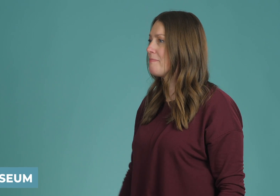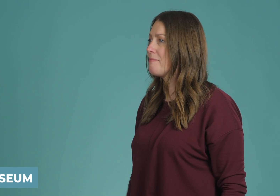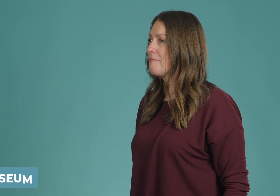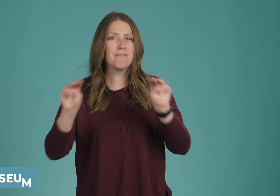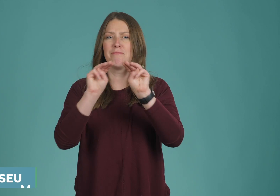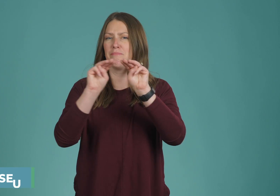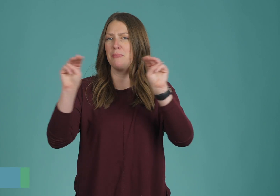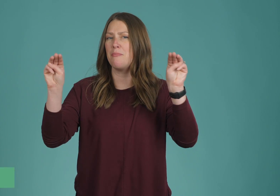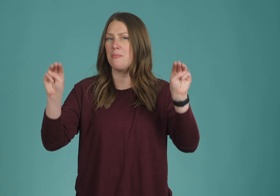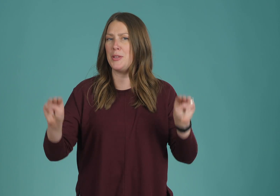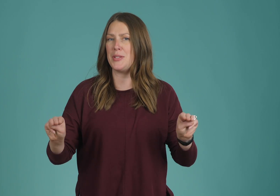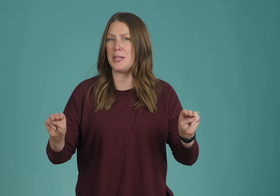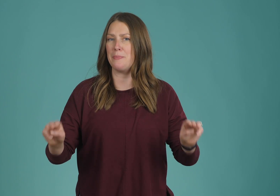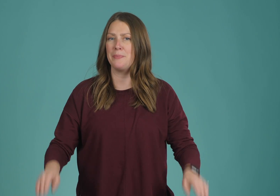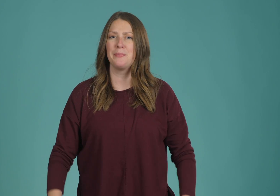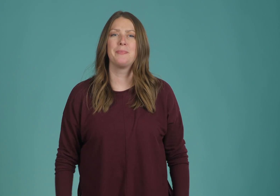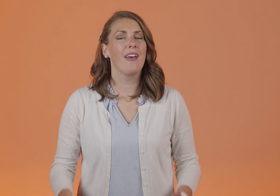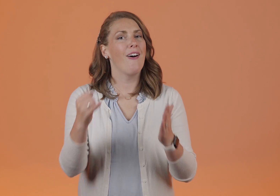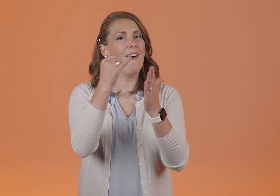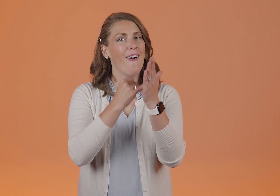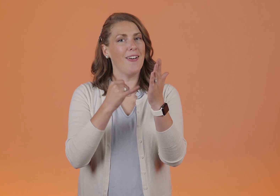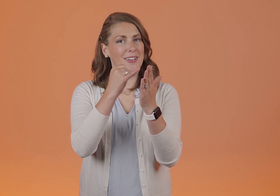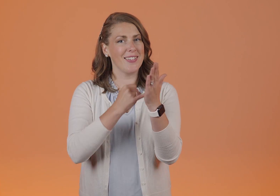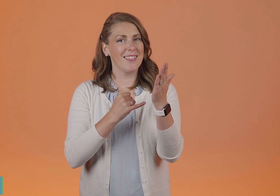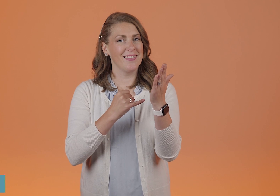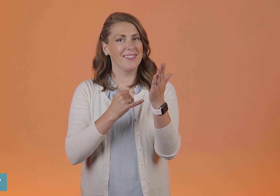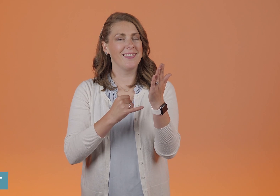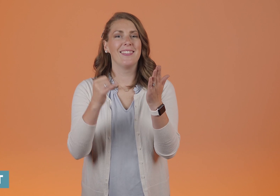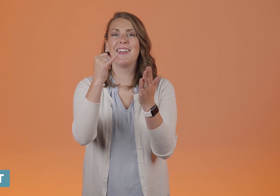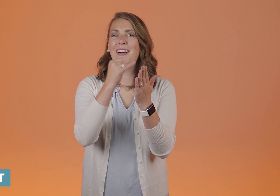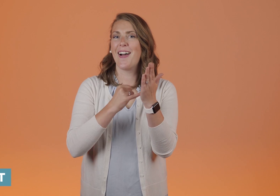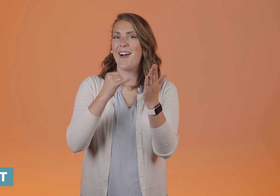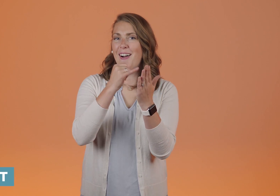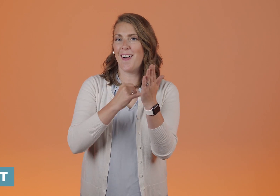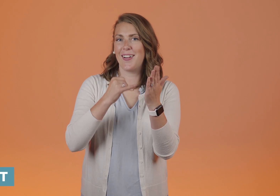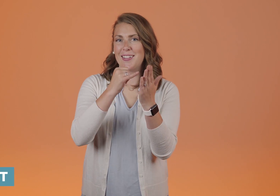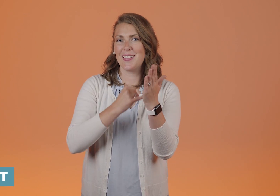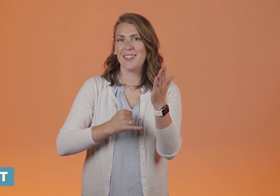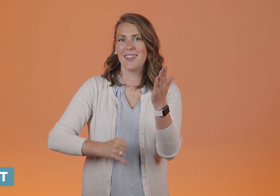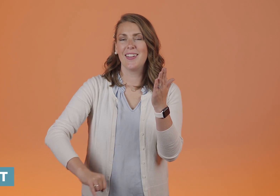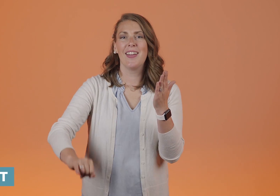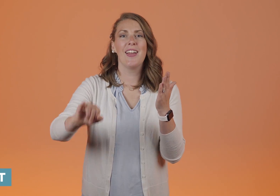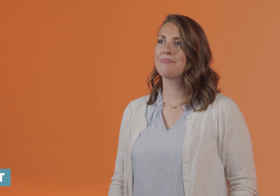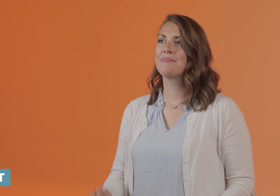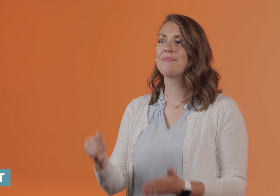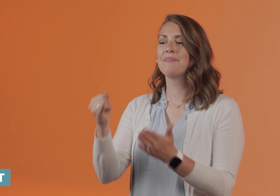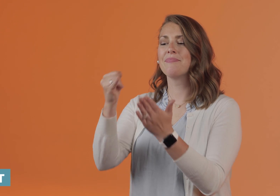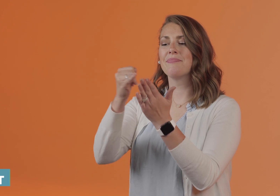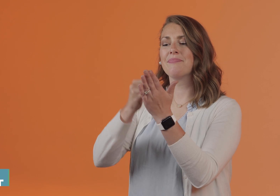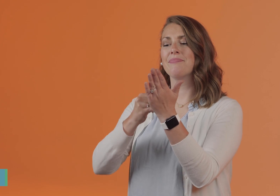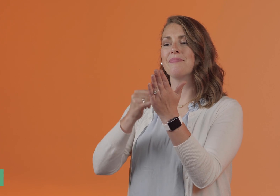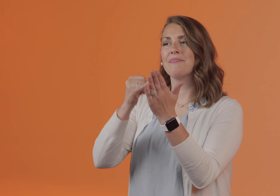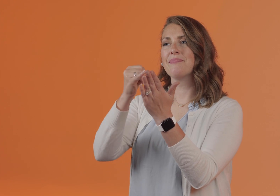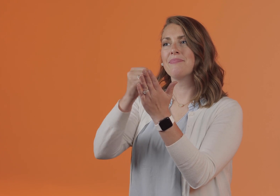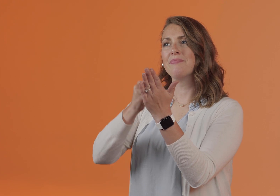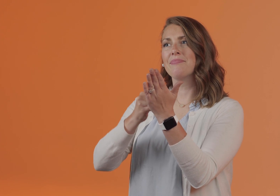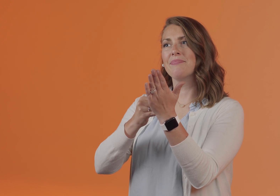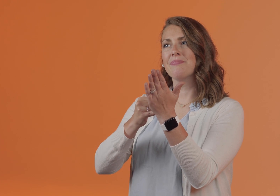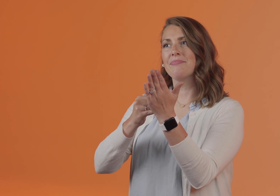building. Museum. Art. Art. Your finger is drawing like you're in